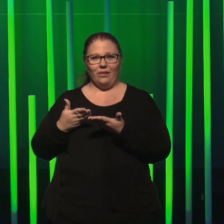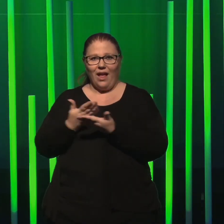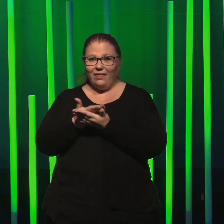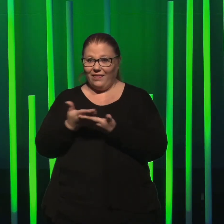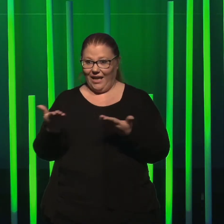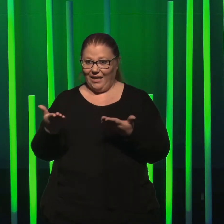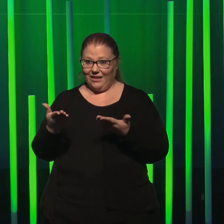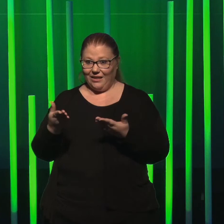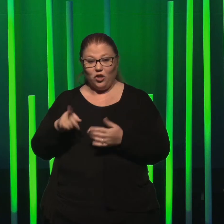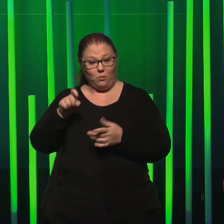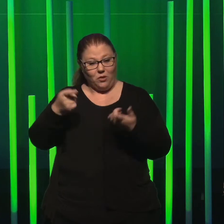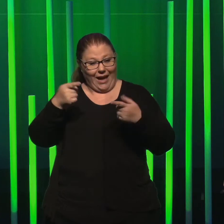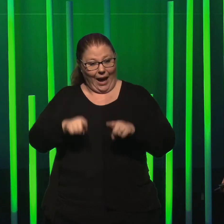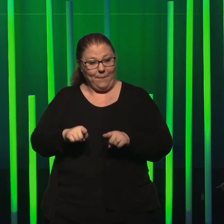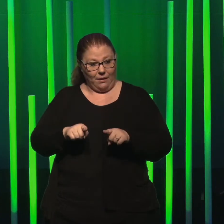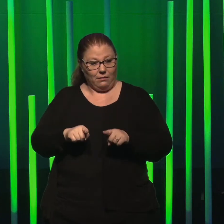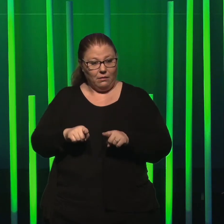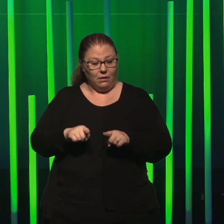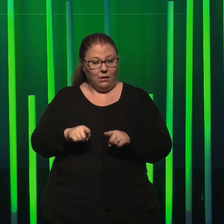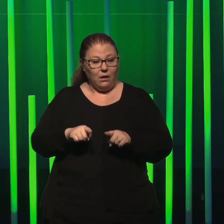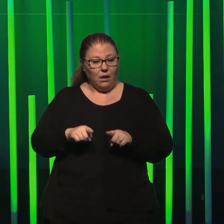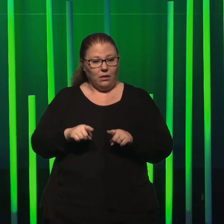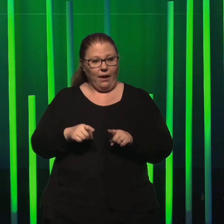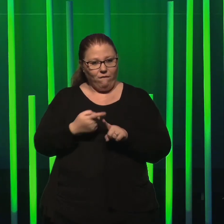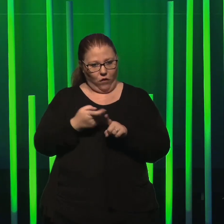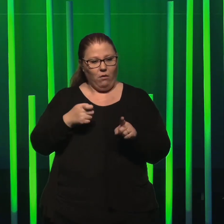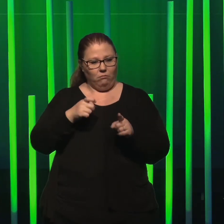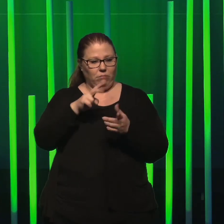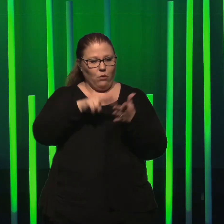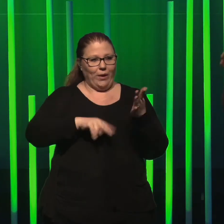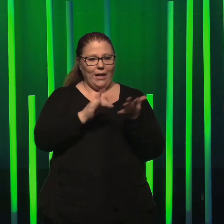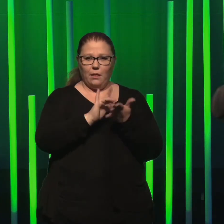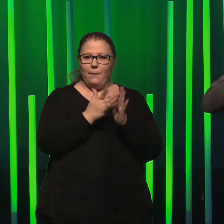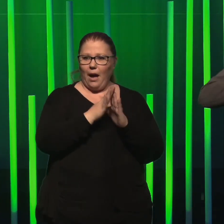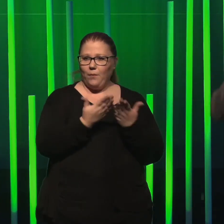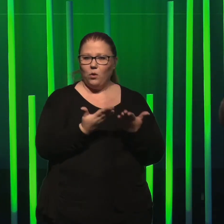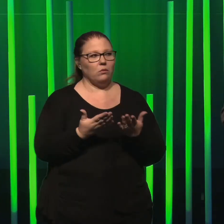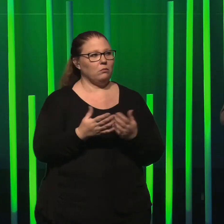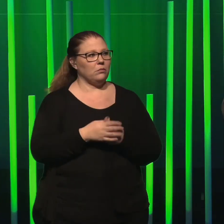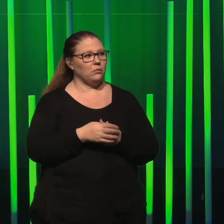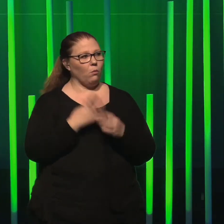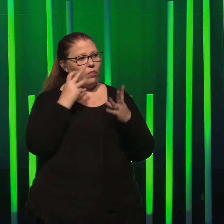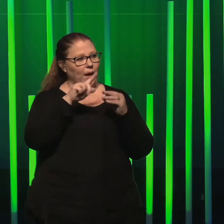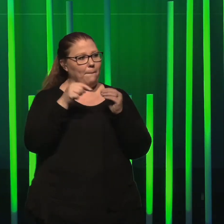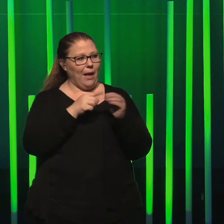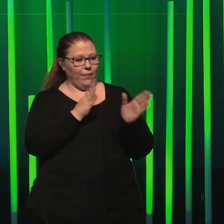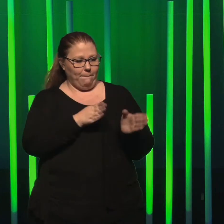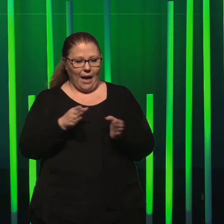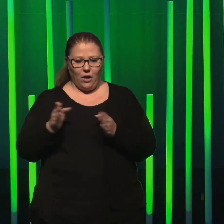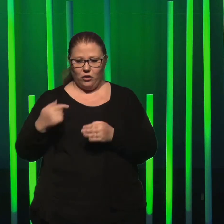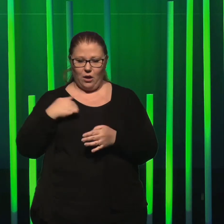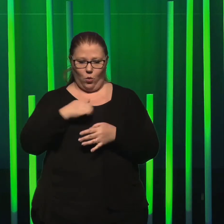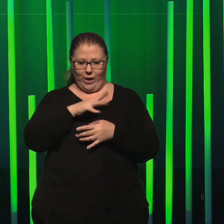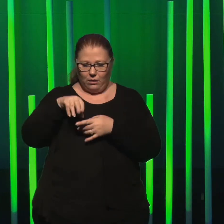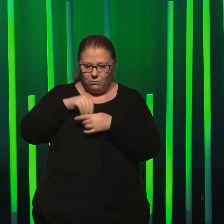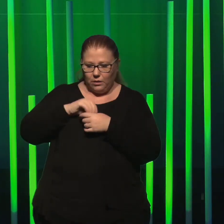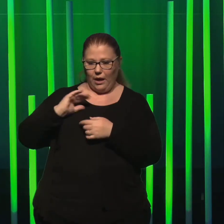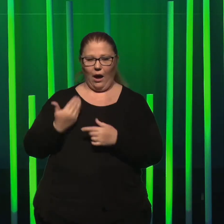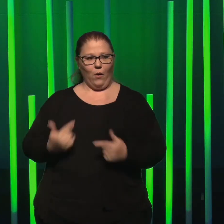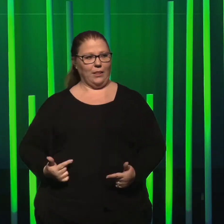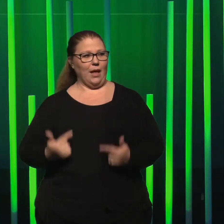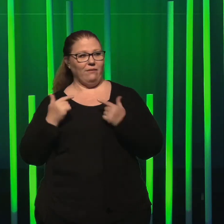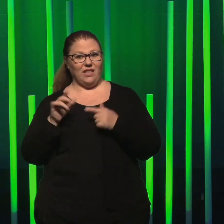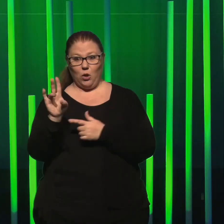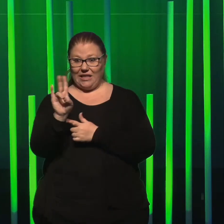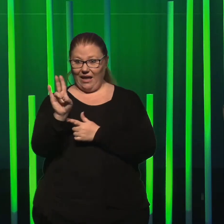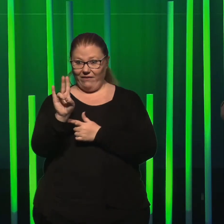that are meant to happen in our lives from reading the Bible, right? Okay, so here we go. We're going to think about these patterns that we can put into our lives. There's 7 of them. I'm going to give you